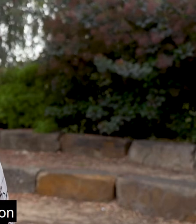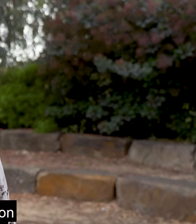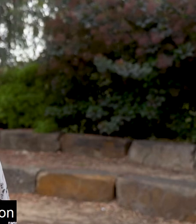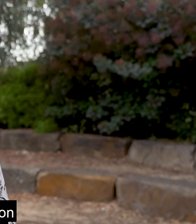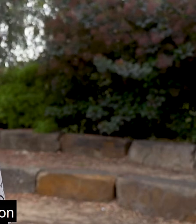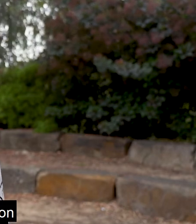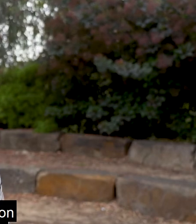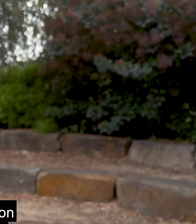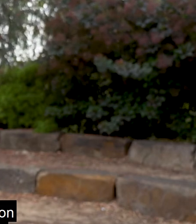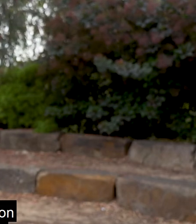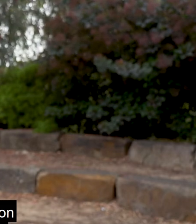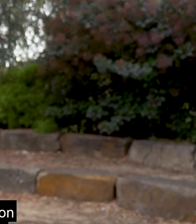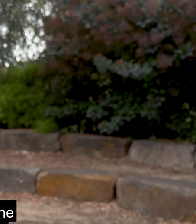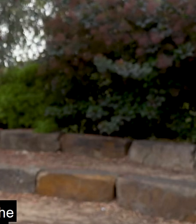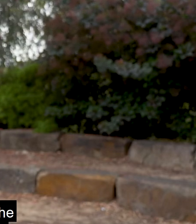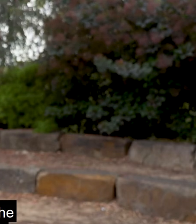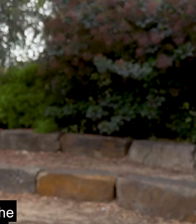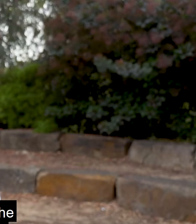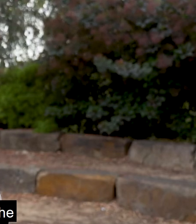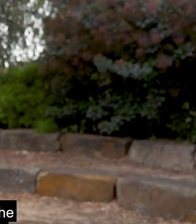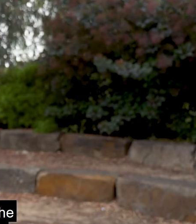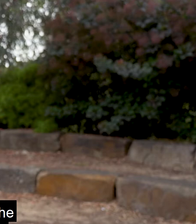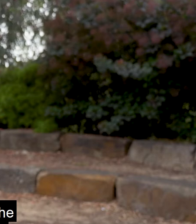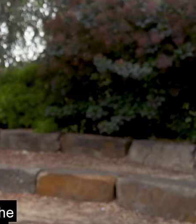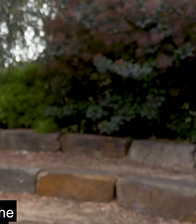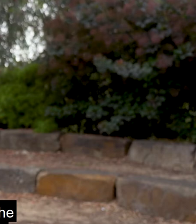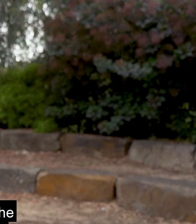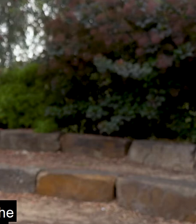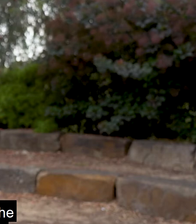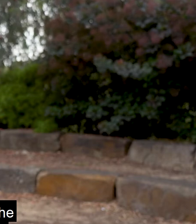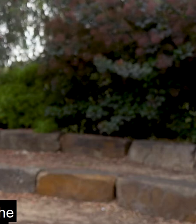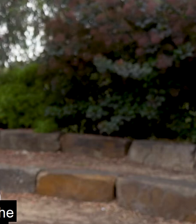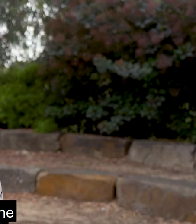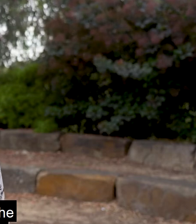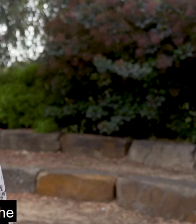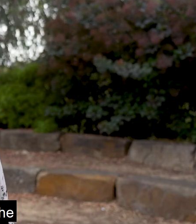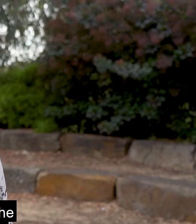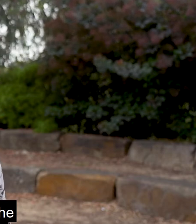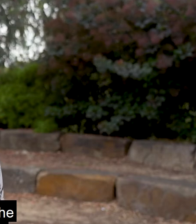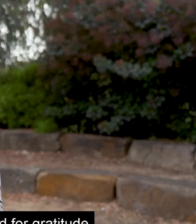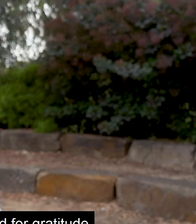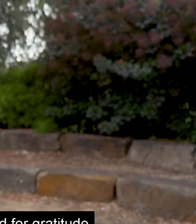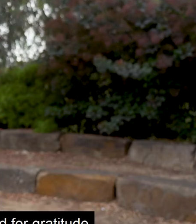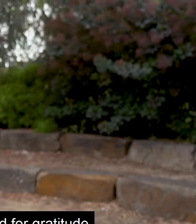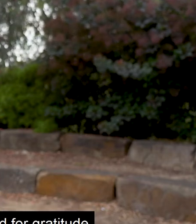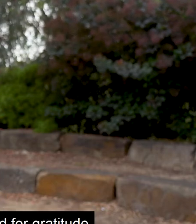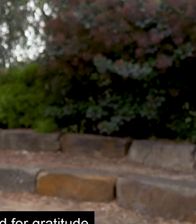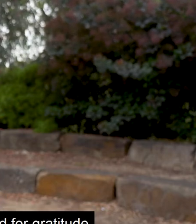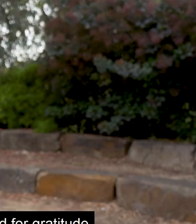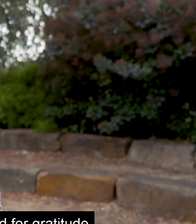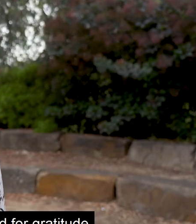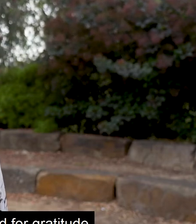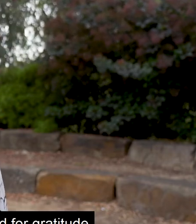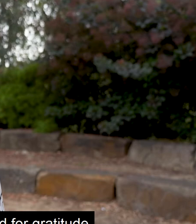interventions and activities that are co-designed with the students. The students will all be given a